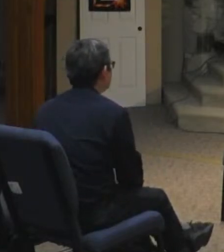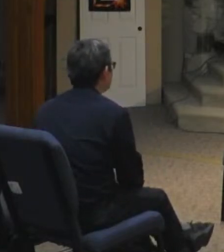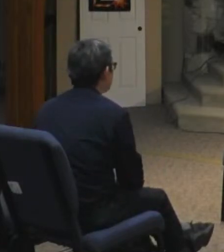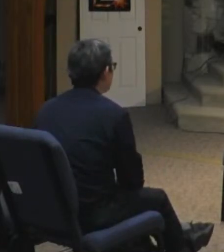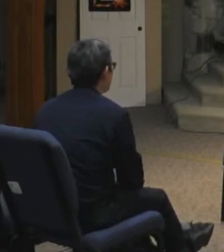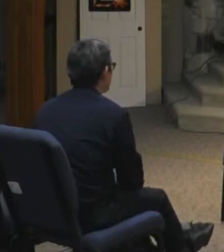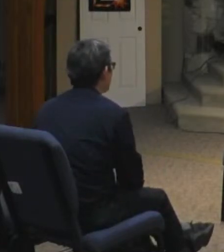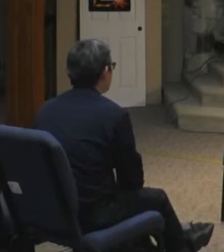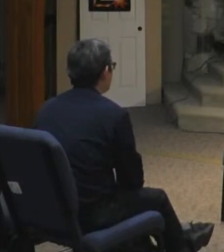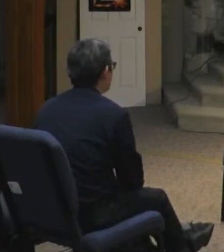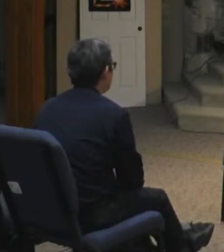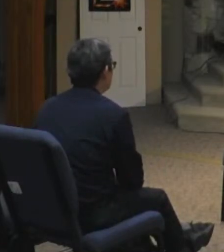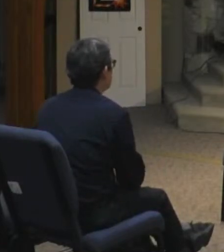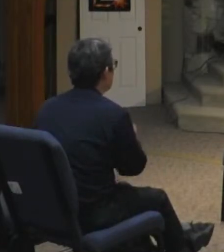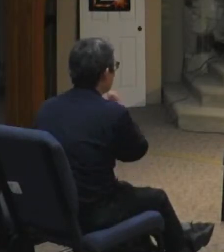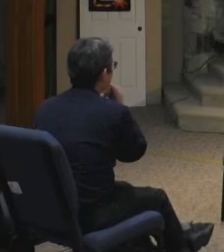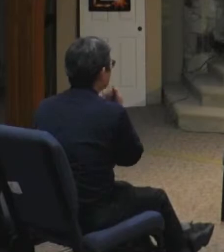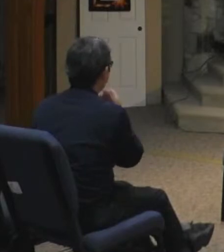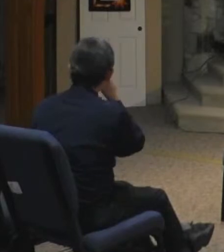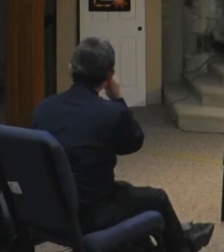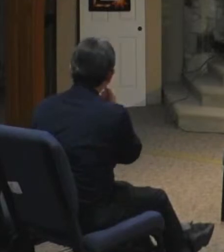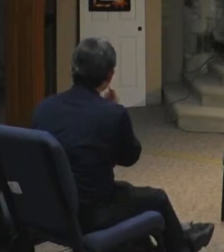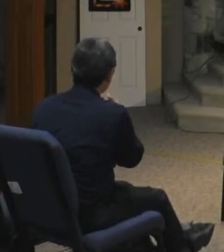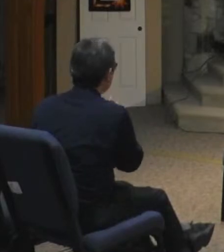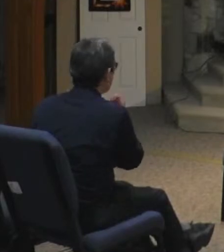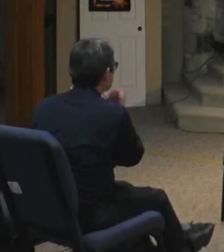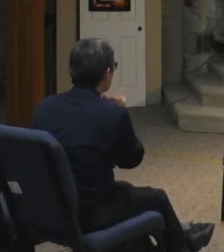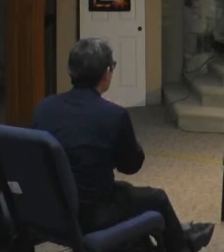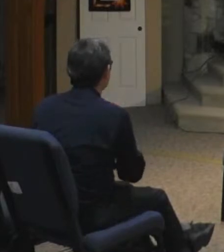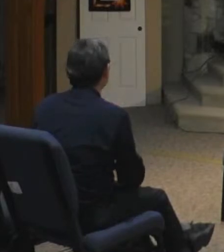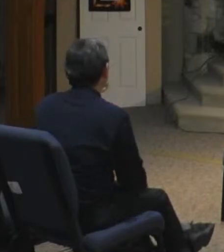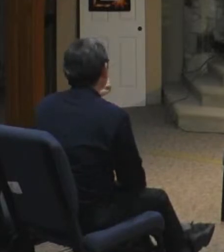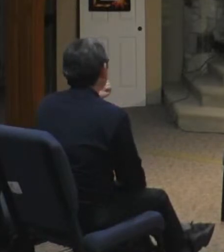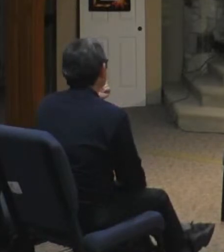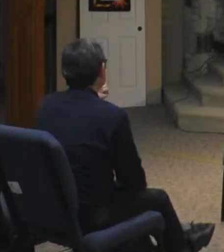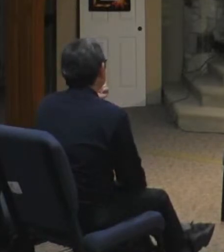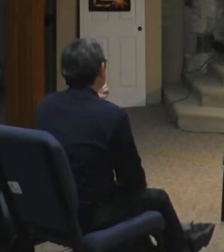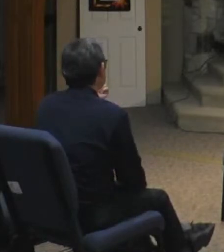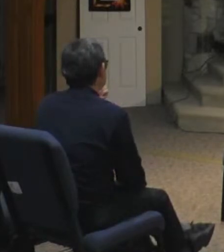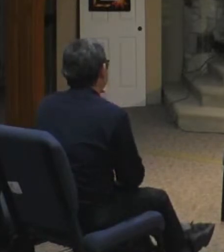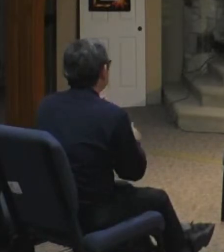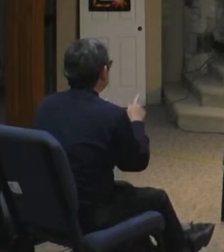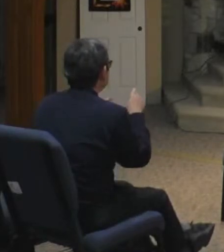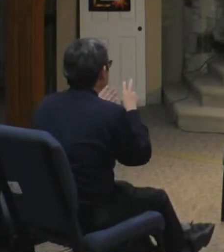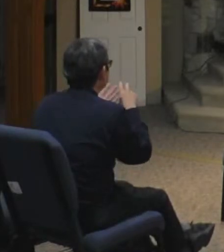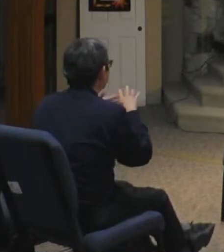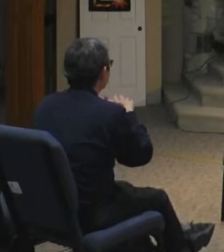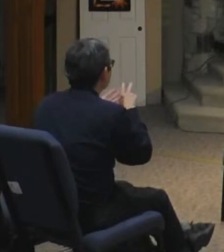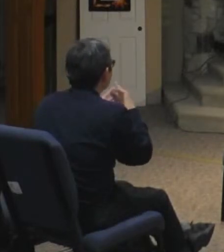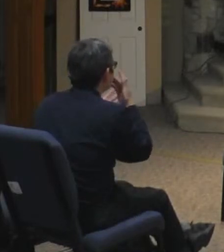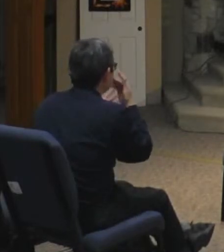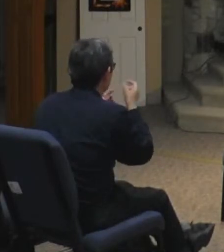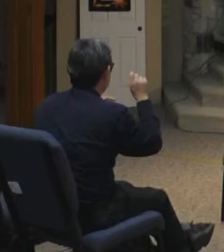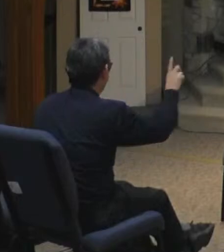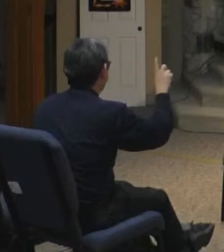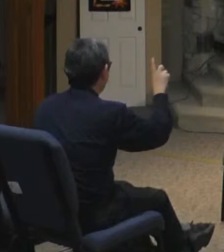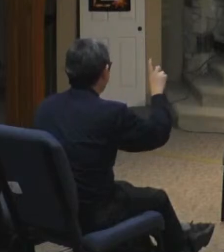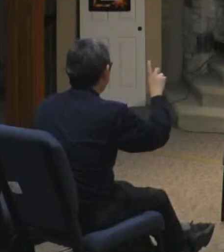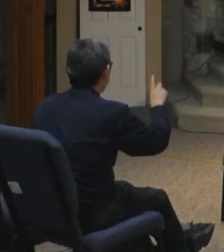so learned to read and write Japanese. But the people like her who can really